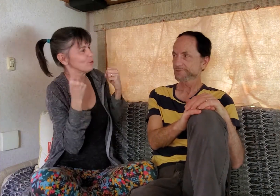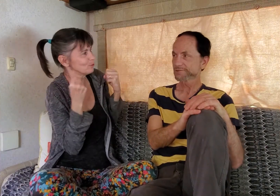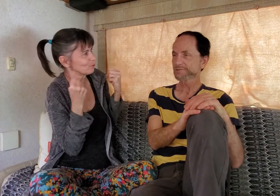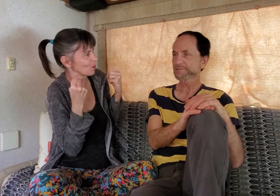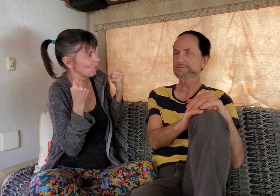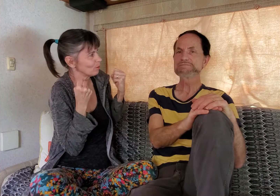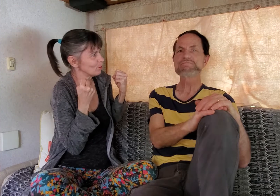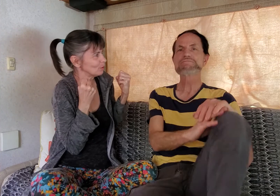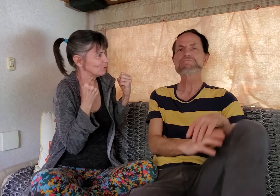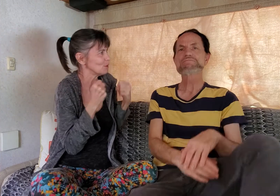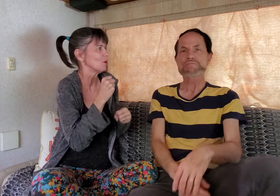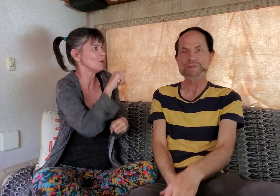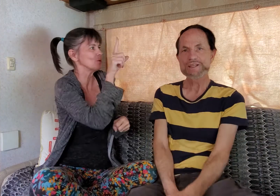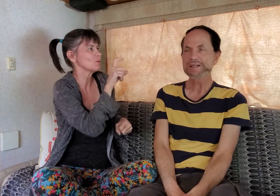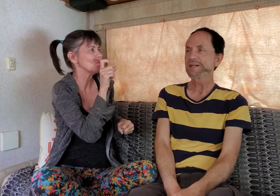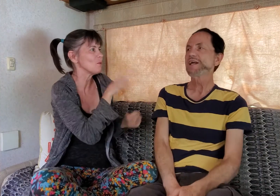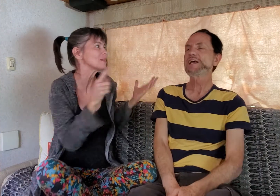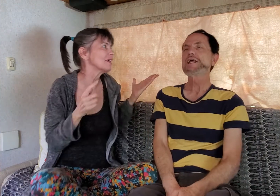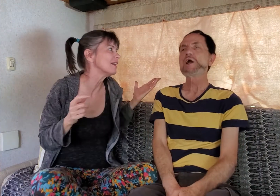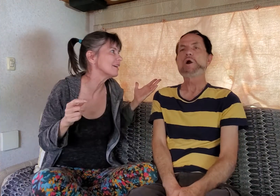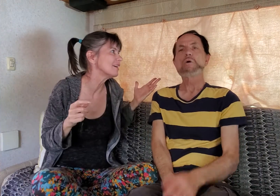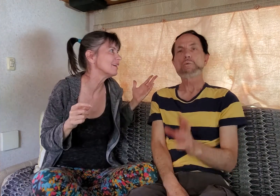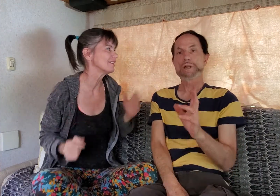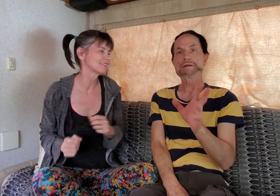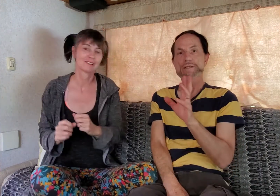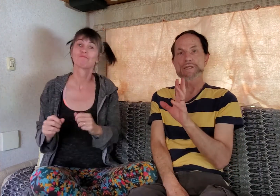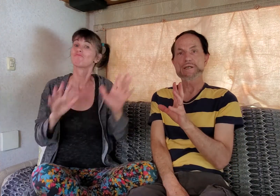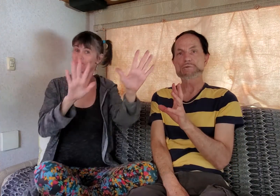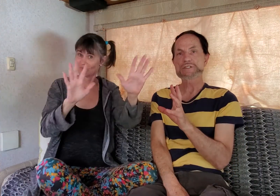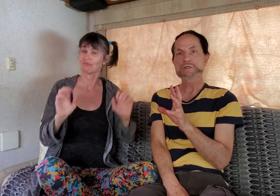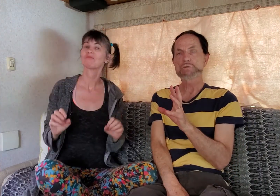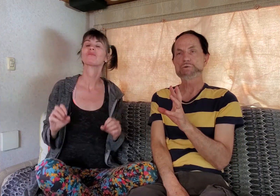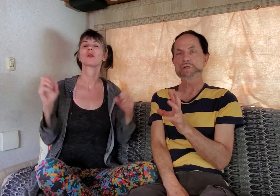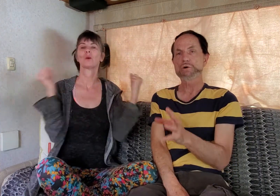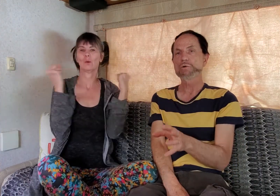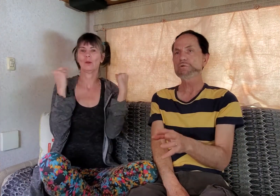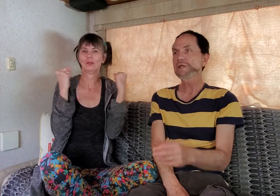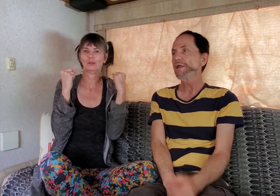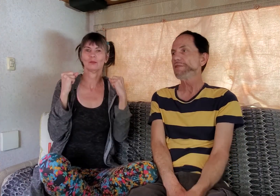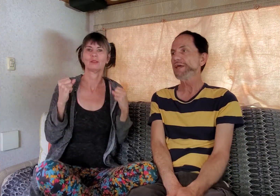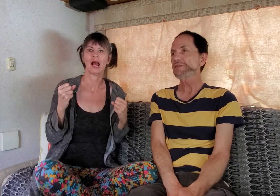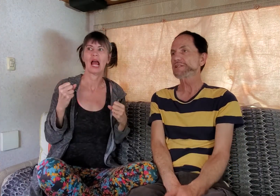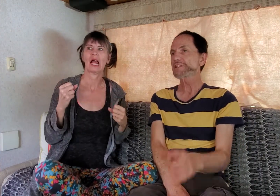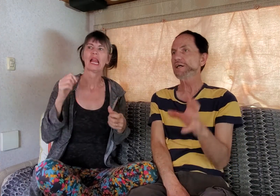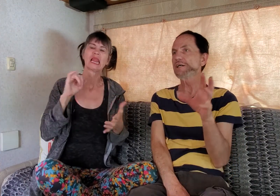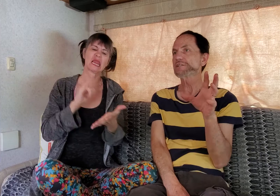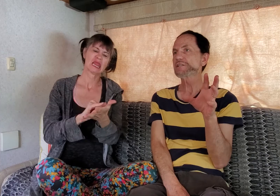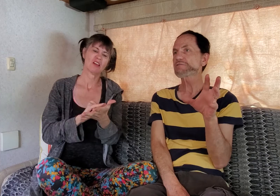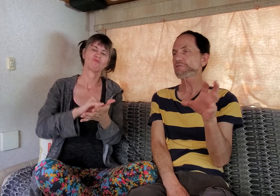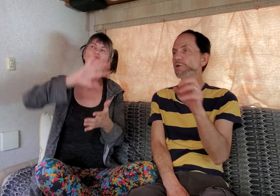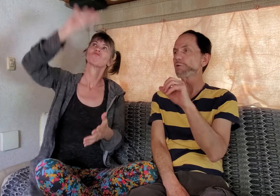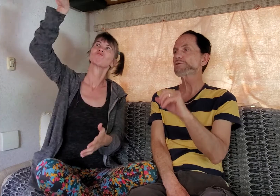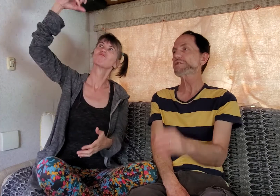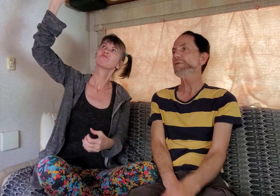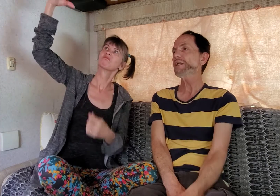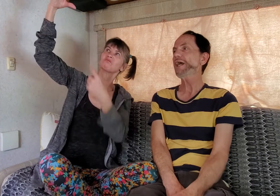How cold was it? Well, it was so cold that the sun just froze in